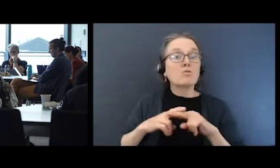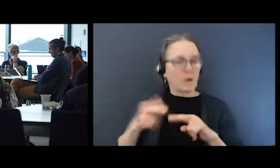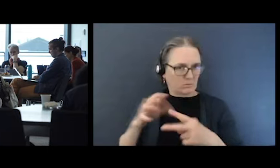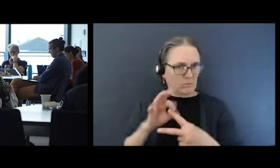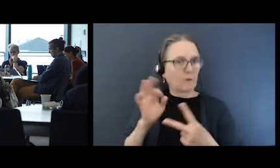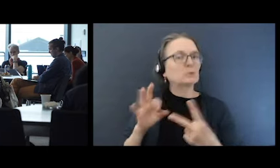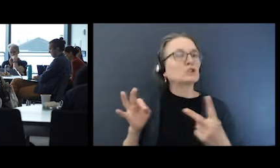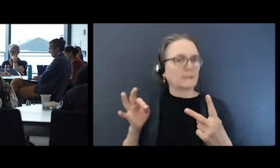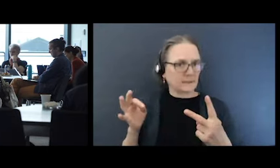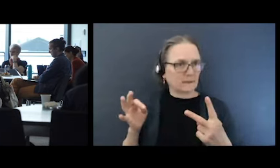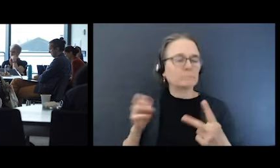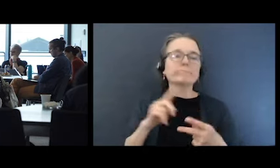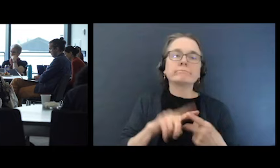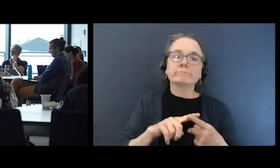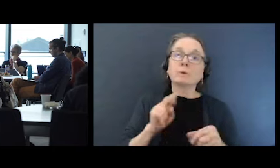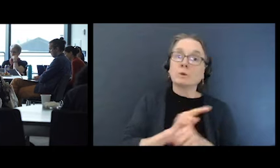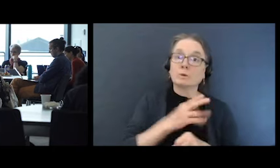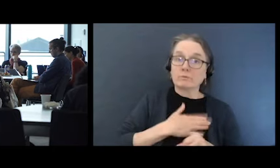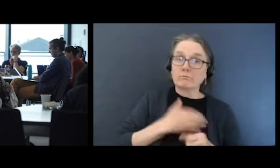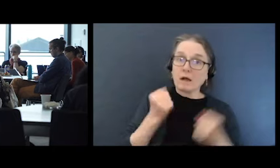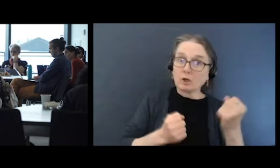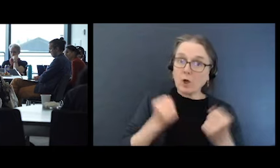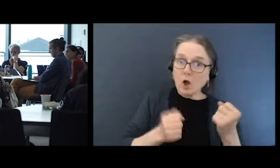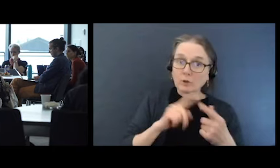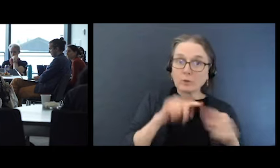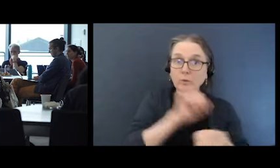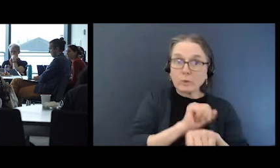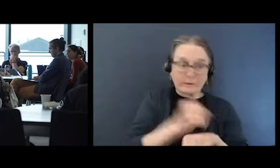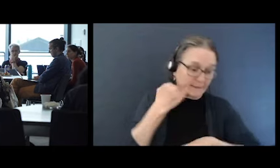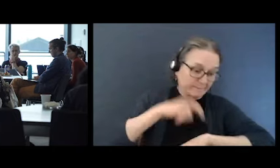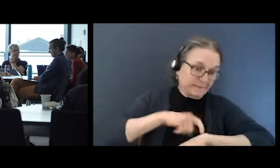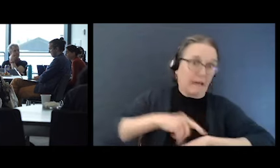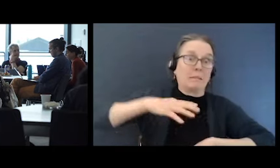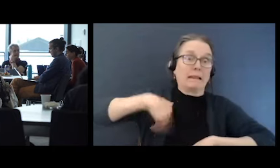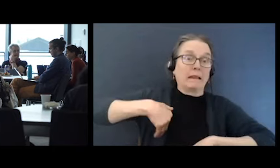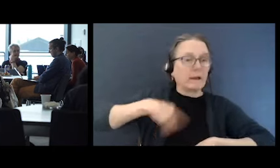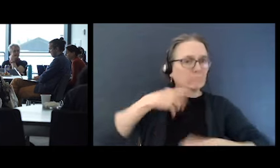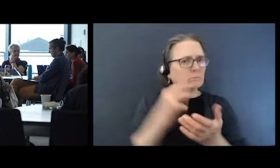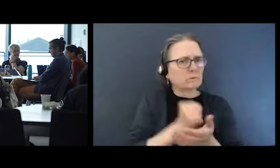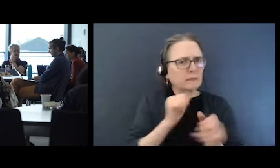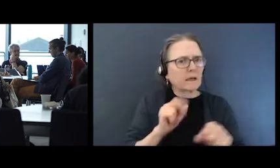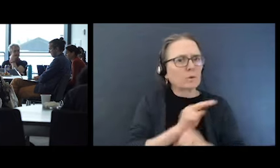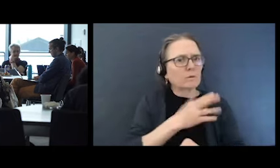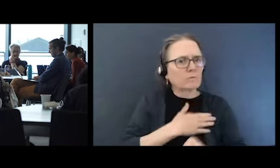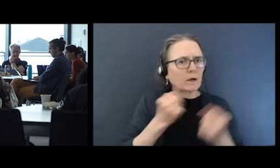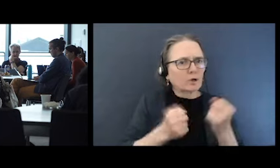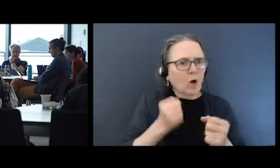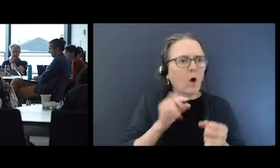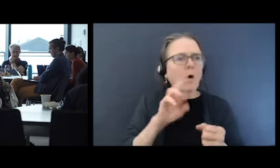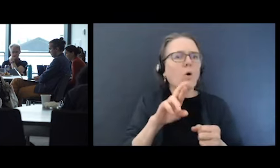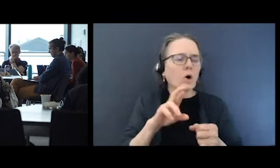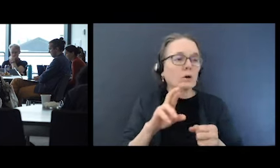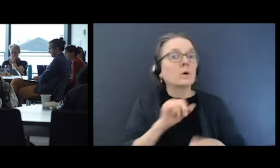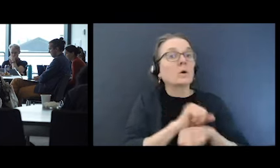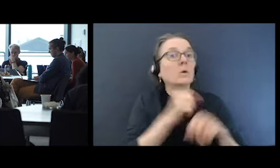taking their car into work if they're running late or have to do a series of errands after work. They